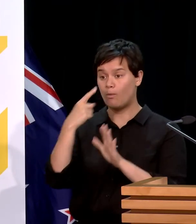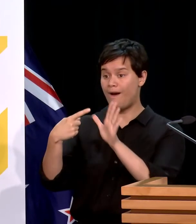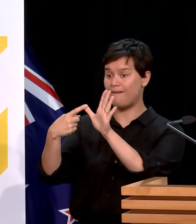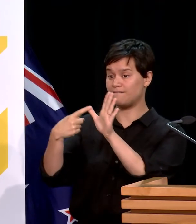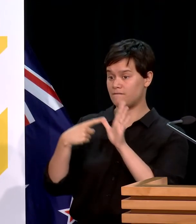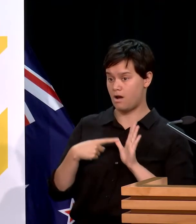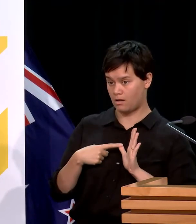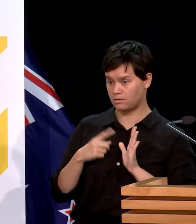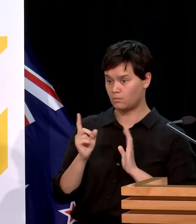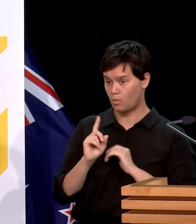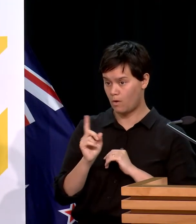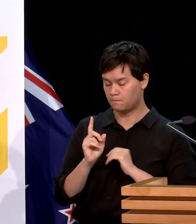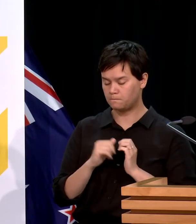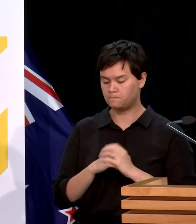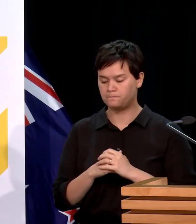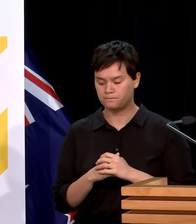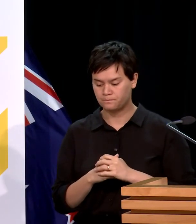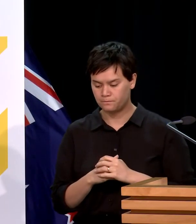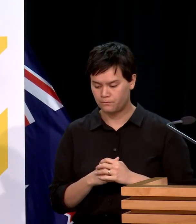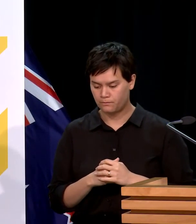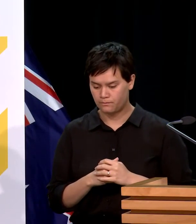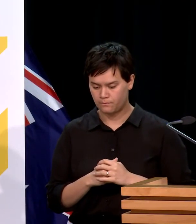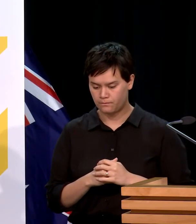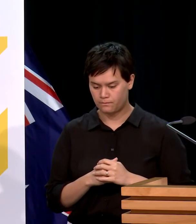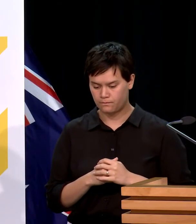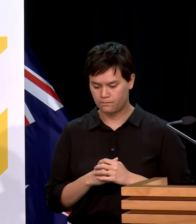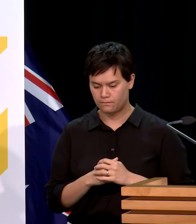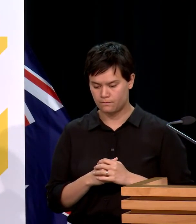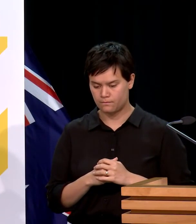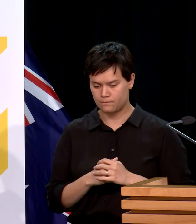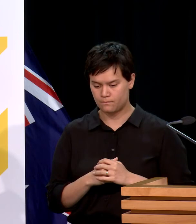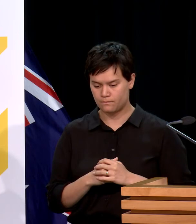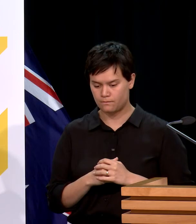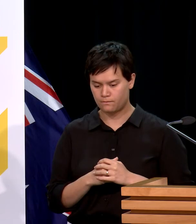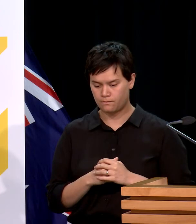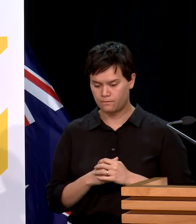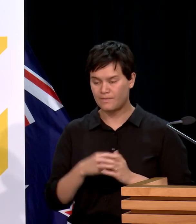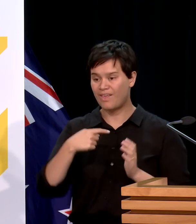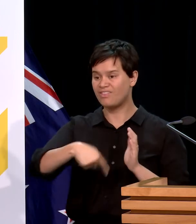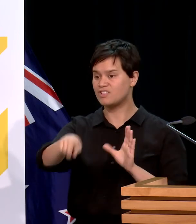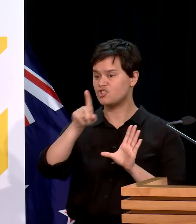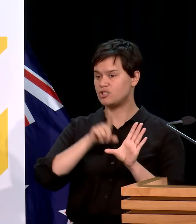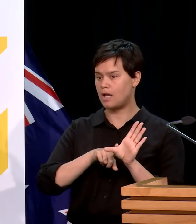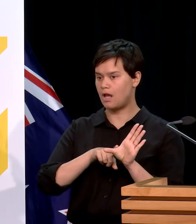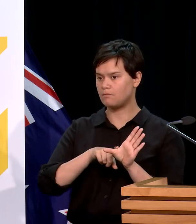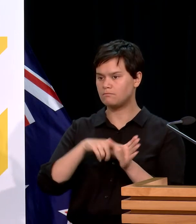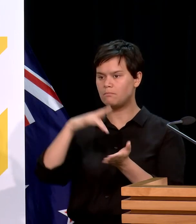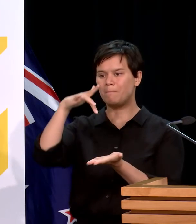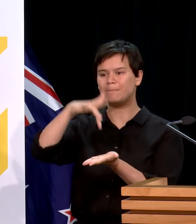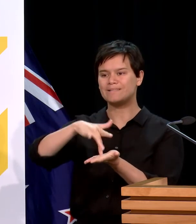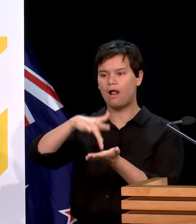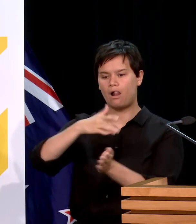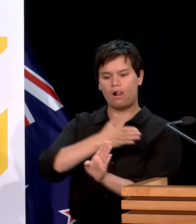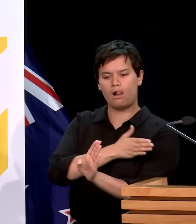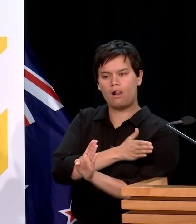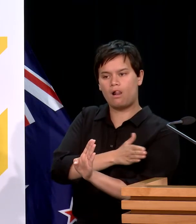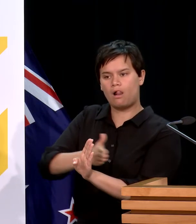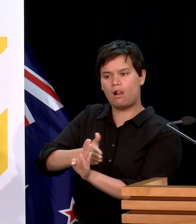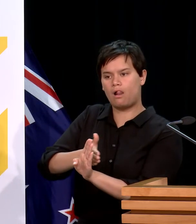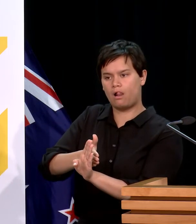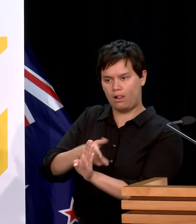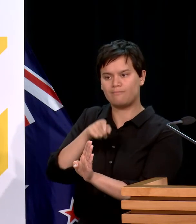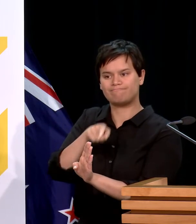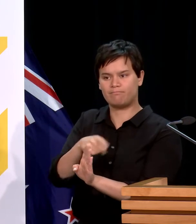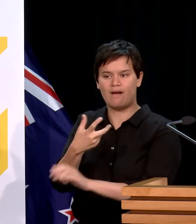that they would need vaccinations towards the middle of the year. We may well be in a position where vaccines are widely